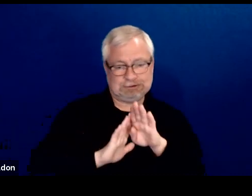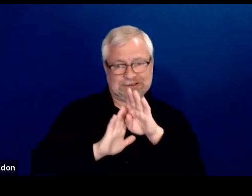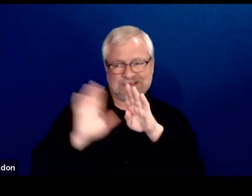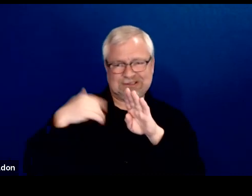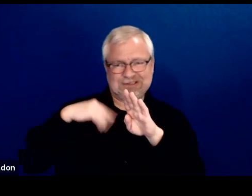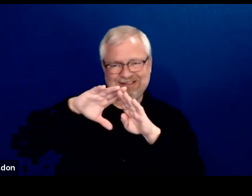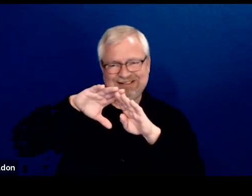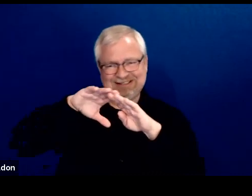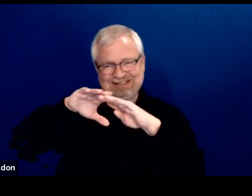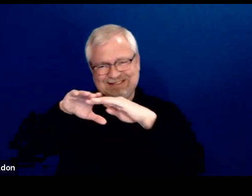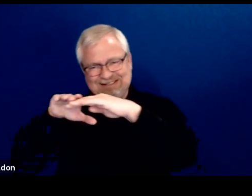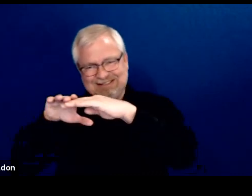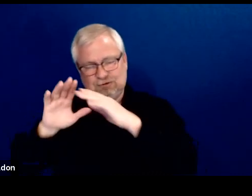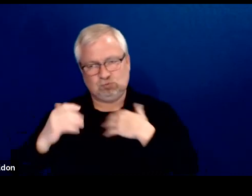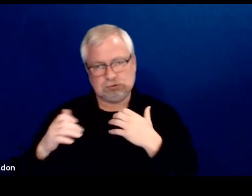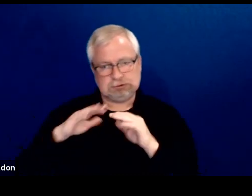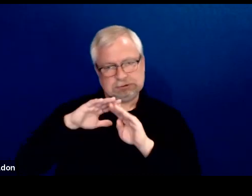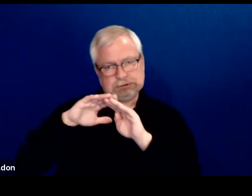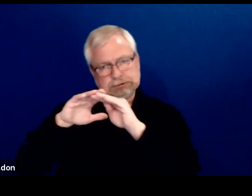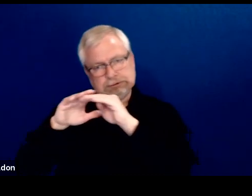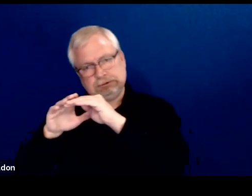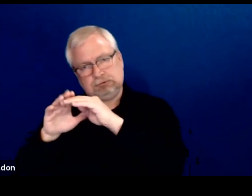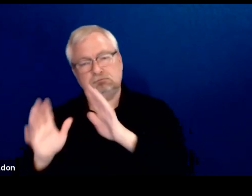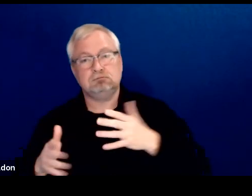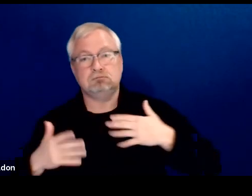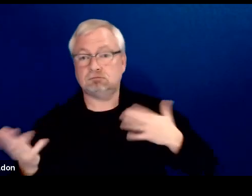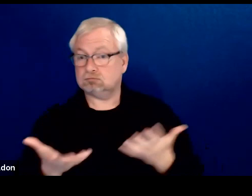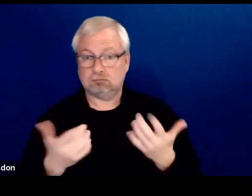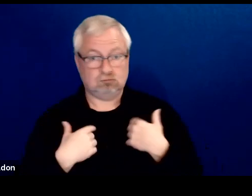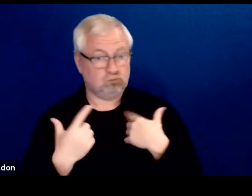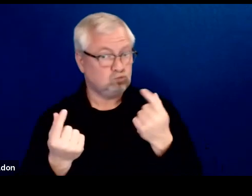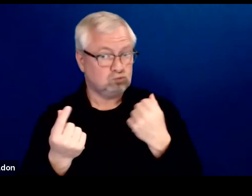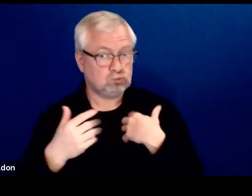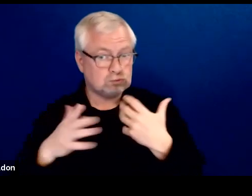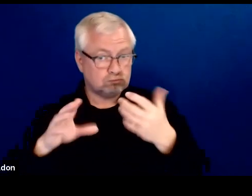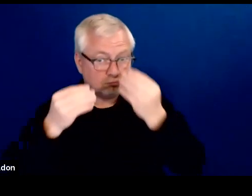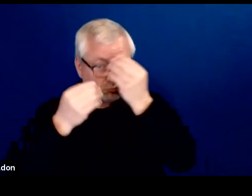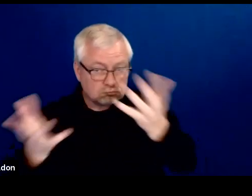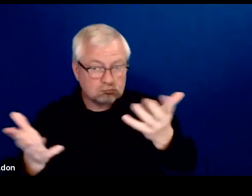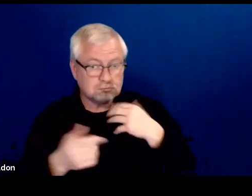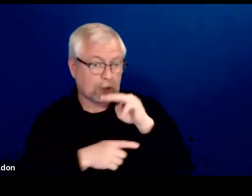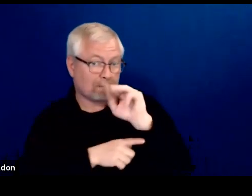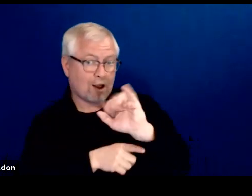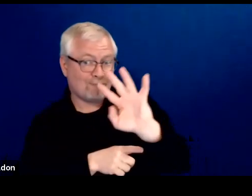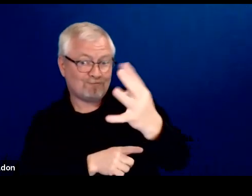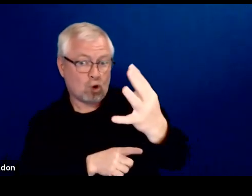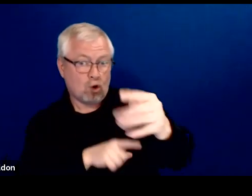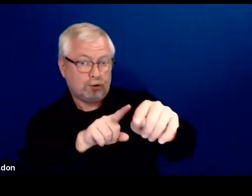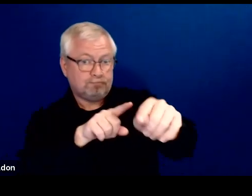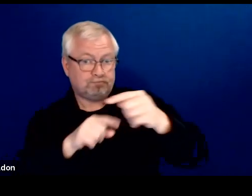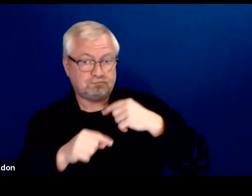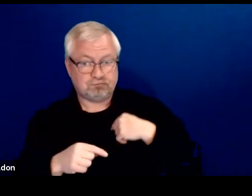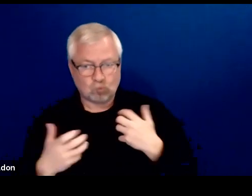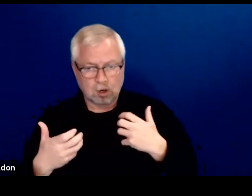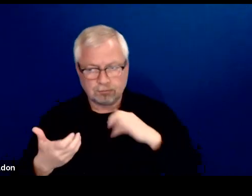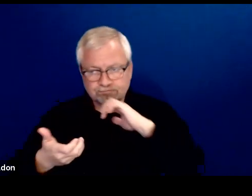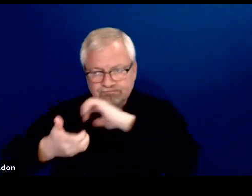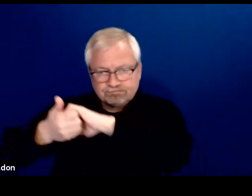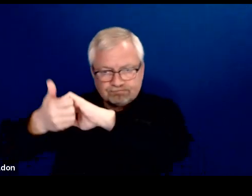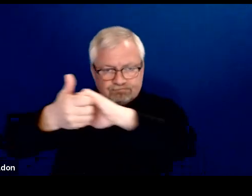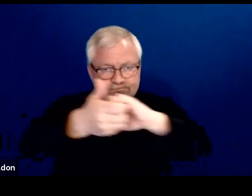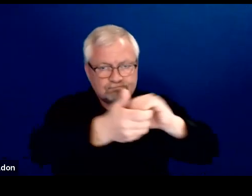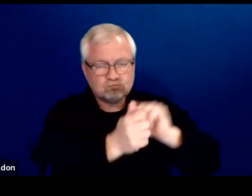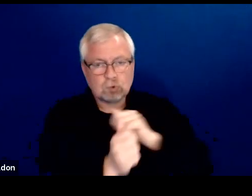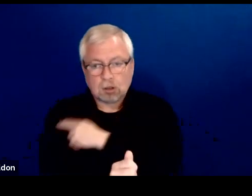for, and here's what I'm asking you as we look towards May 4th. Continuing to partner with hospitals, working with the private sector to buy ventilators, PPE,